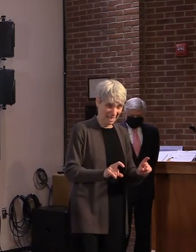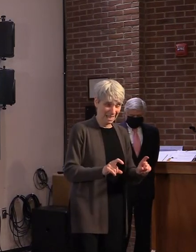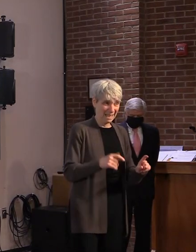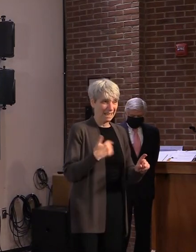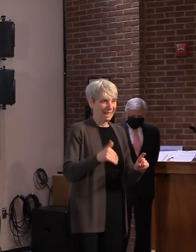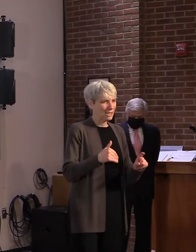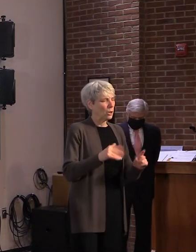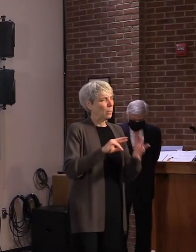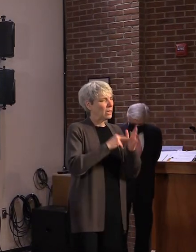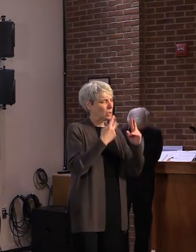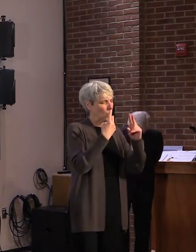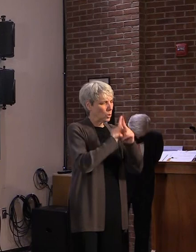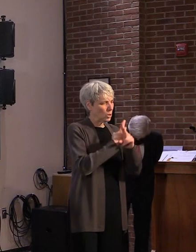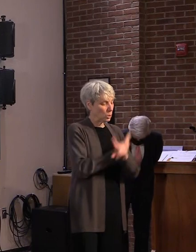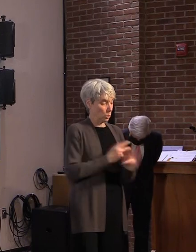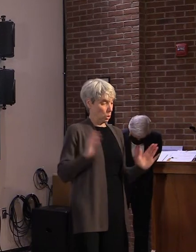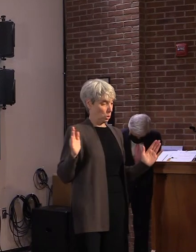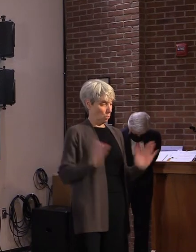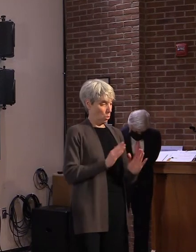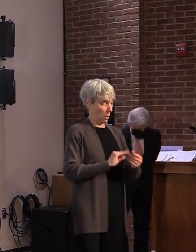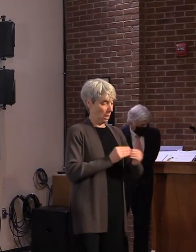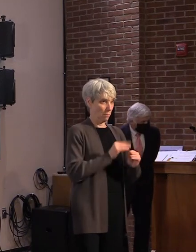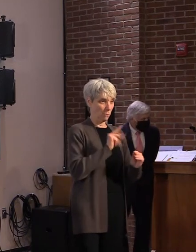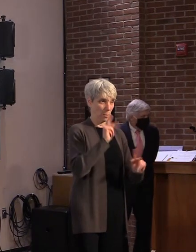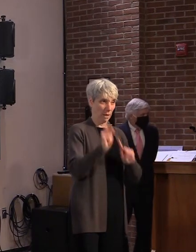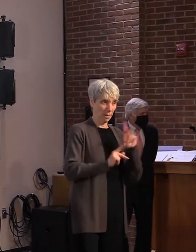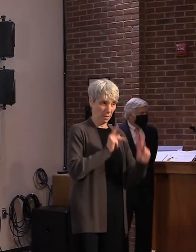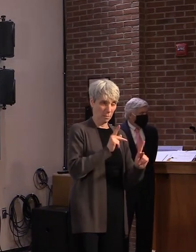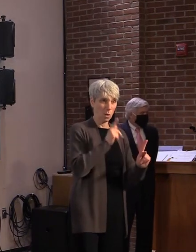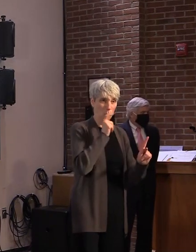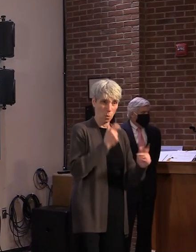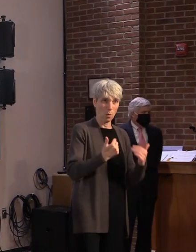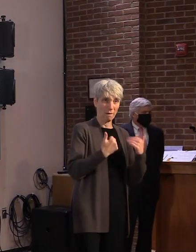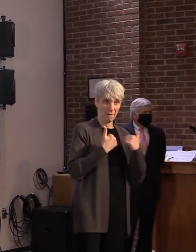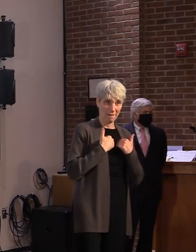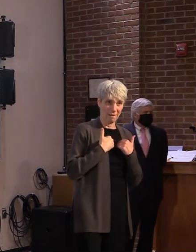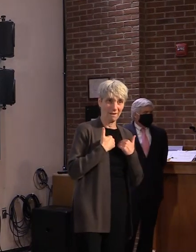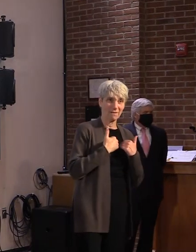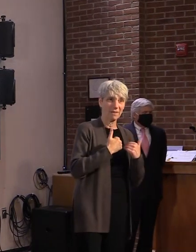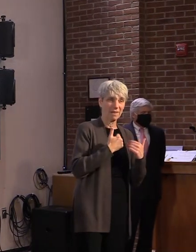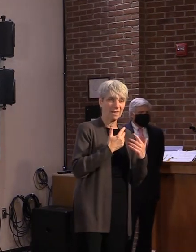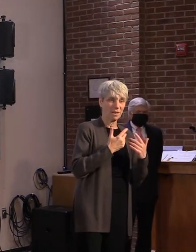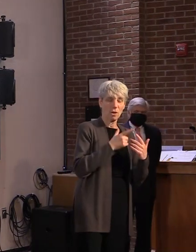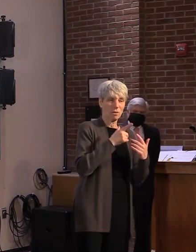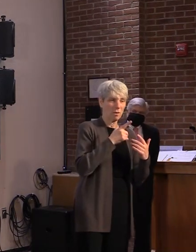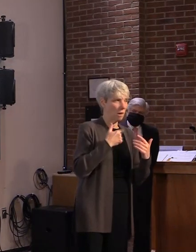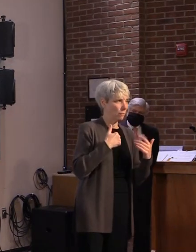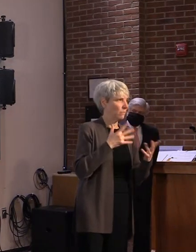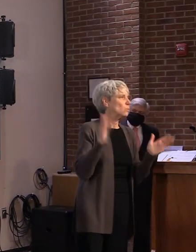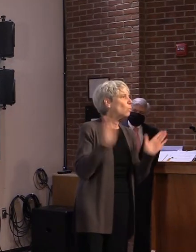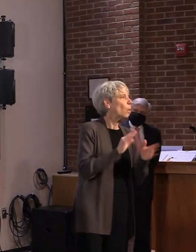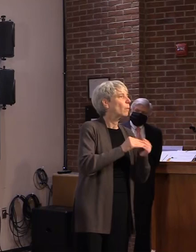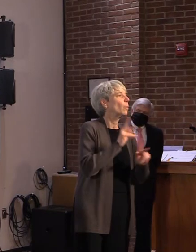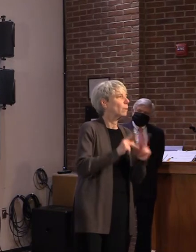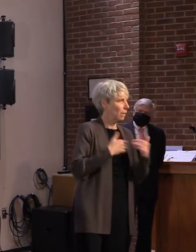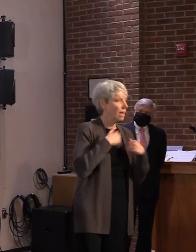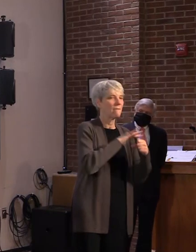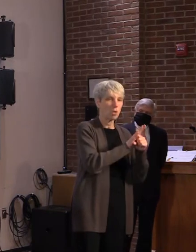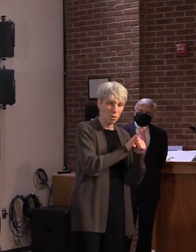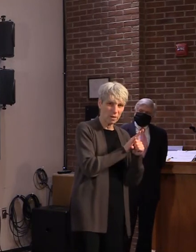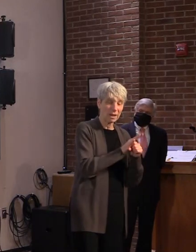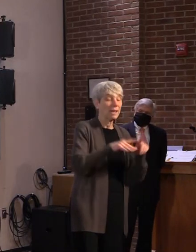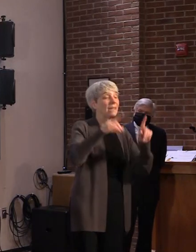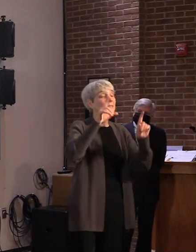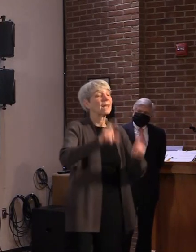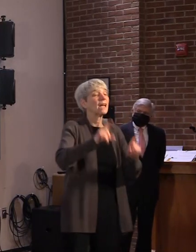is 27%, which means essentially 3 out of every 4 people who get a positive result on the antibody test,